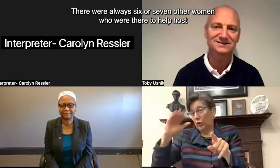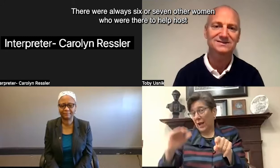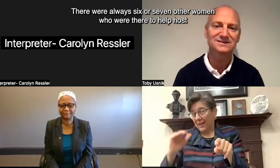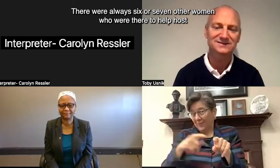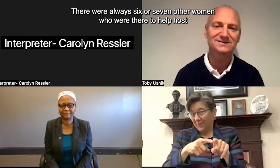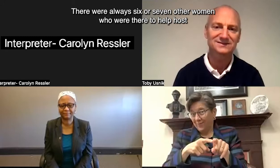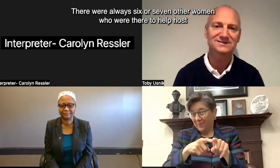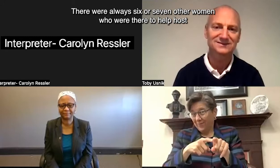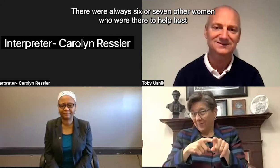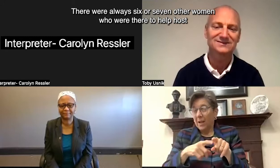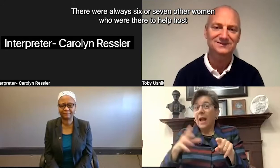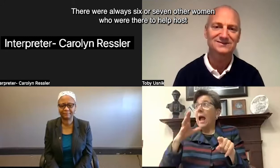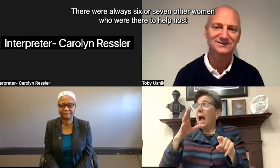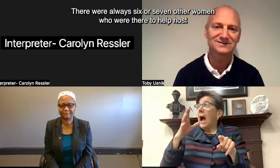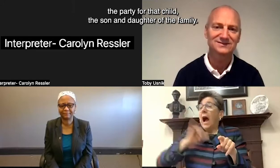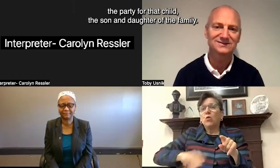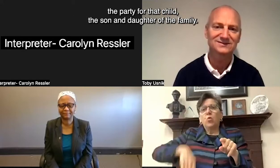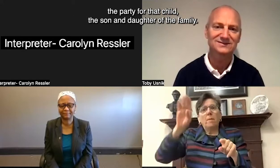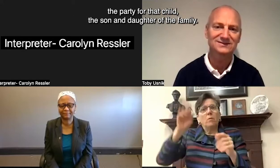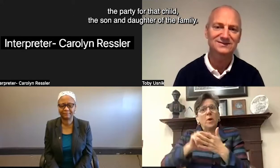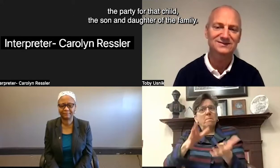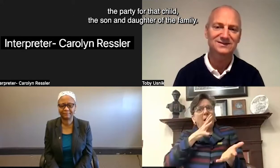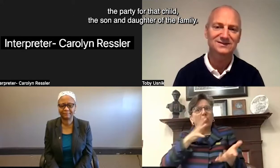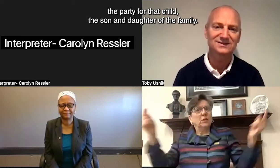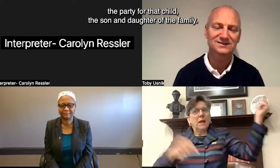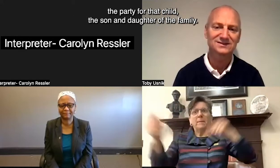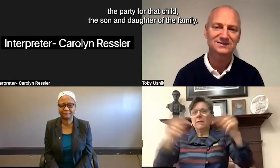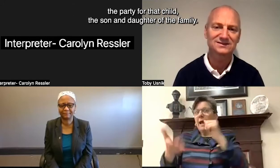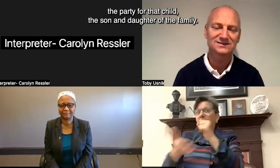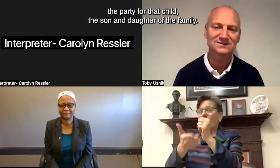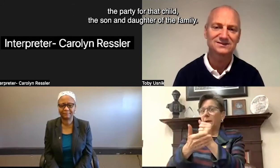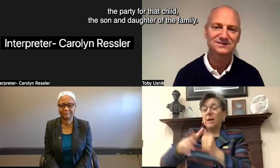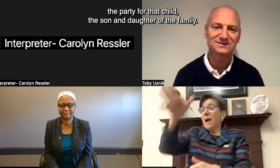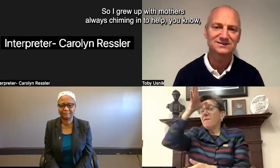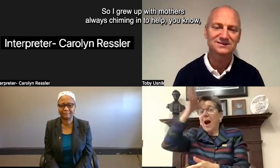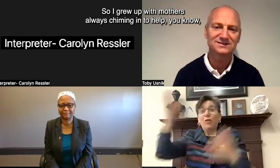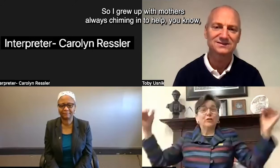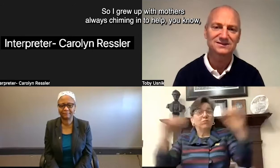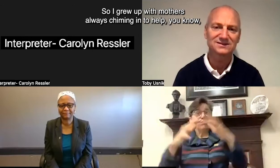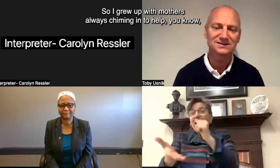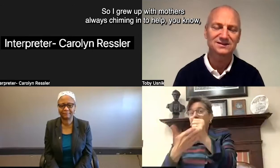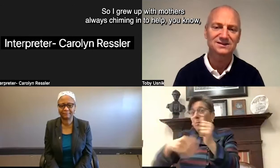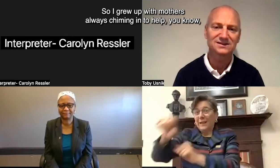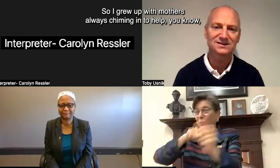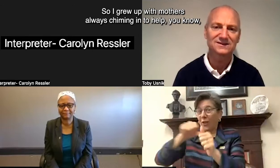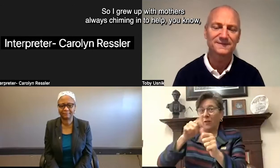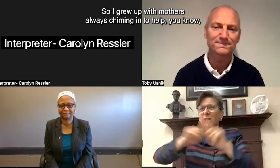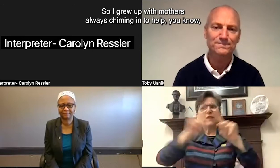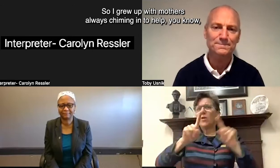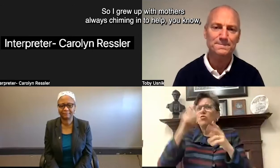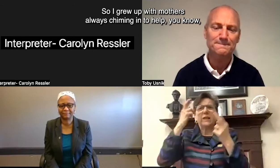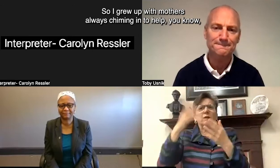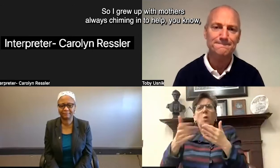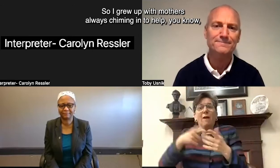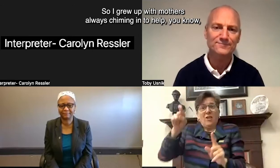help host the party for that child, the son and daughter of the family. So I grew up with mothers always coming, chumming in to help, you know, fathers